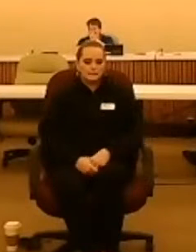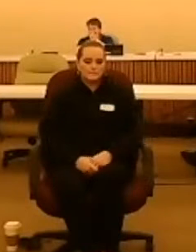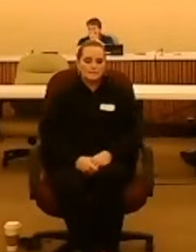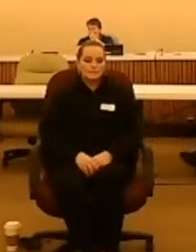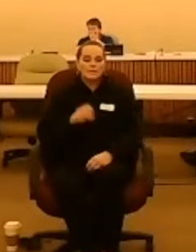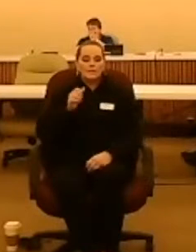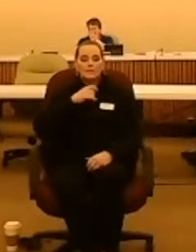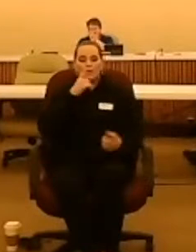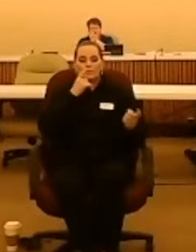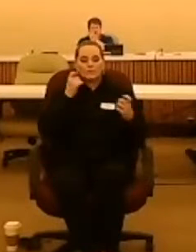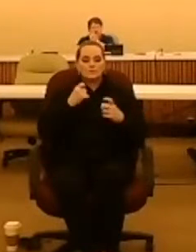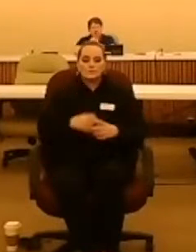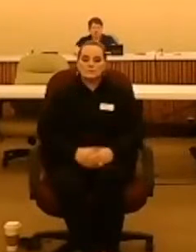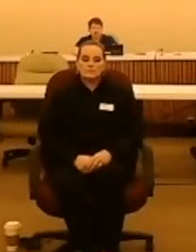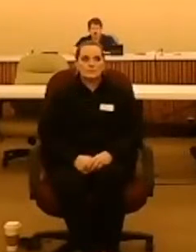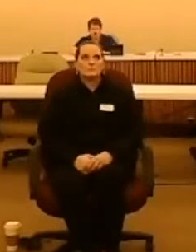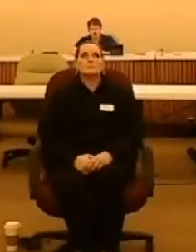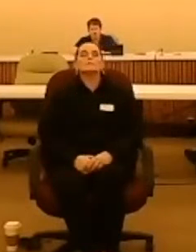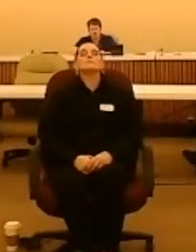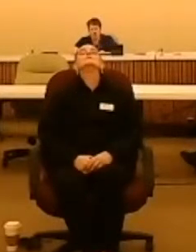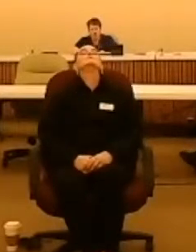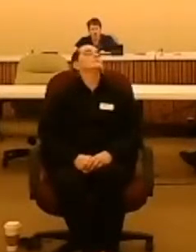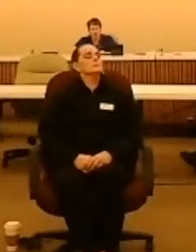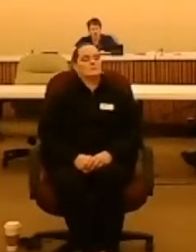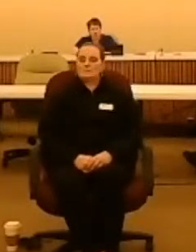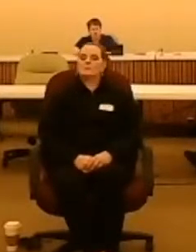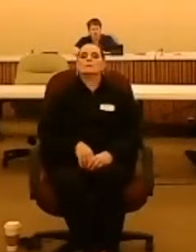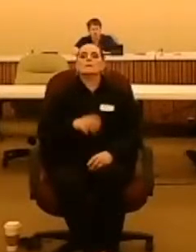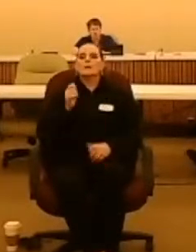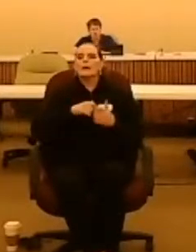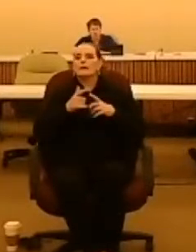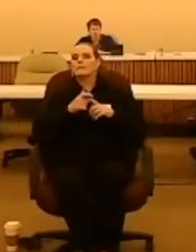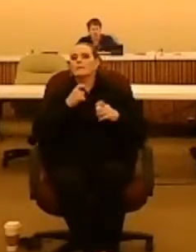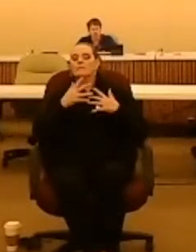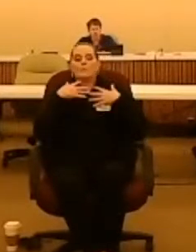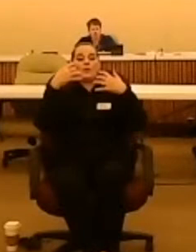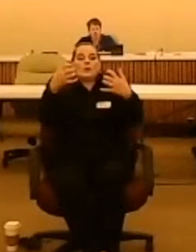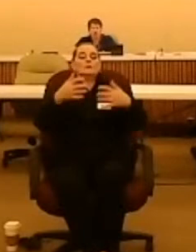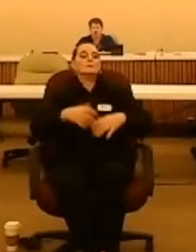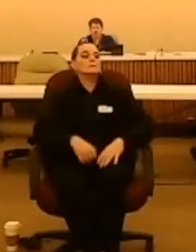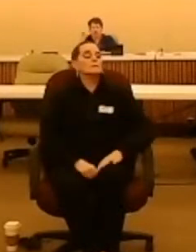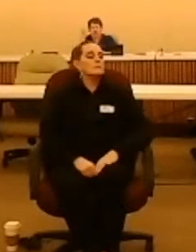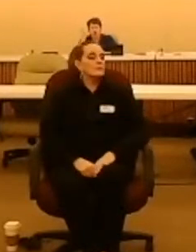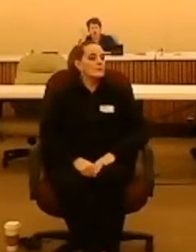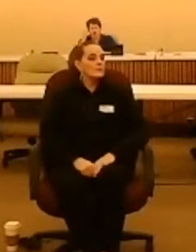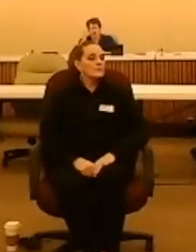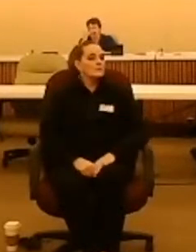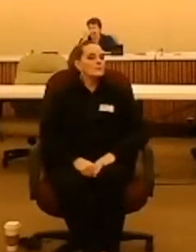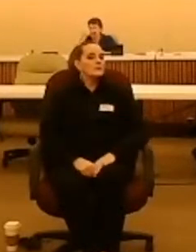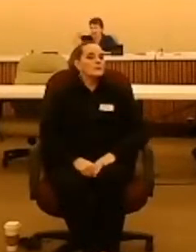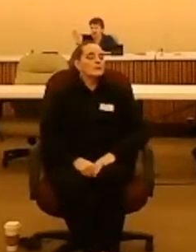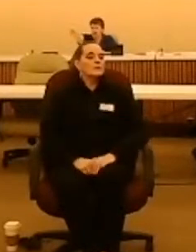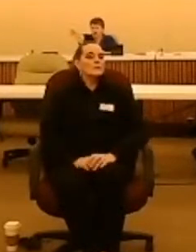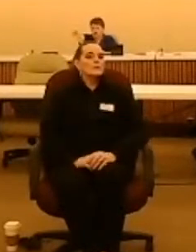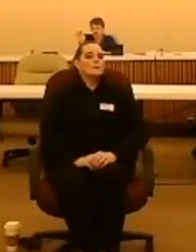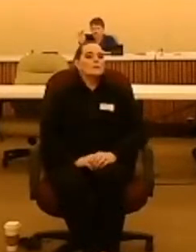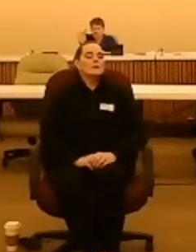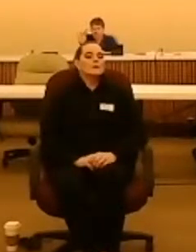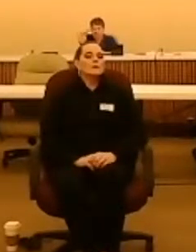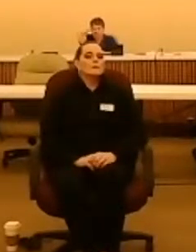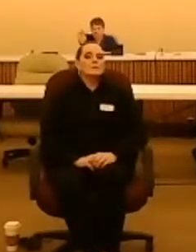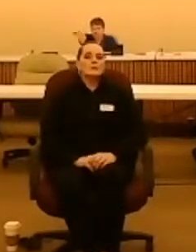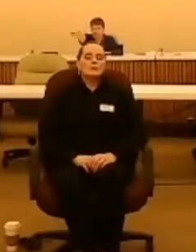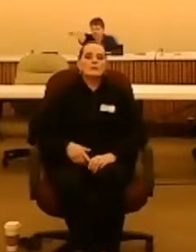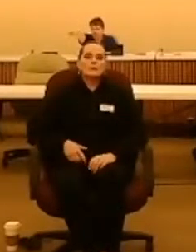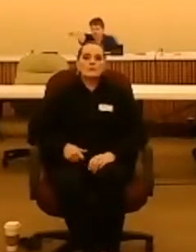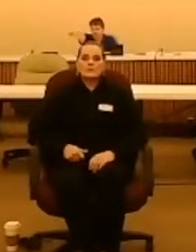Any other questions? Is anything from the audience? And that includes online. Okay, Kevin, why don't, so that they